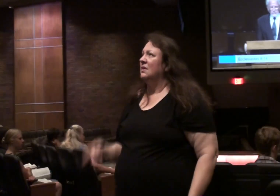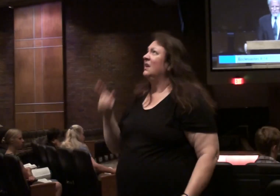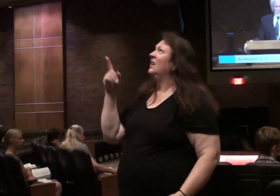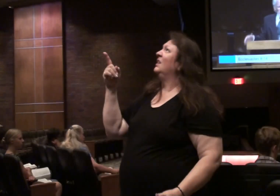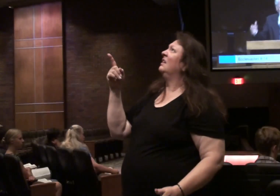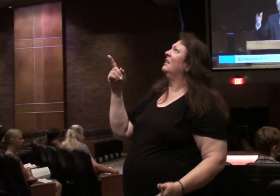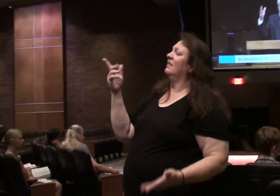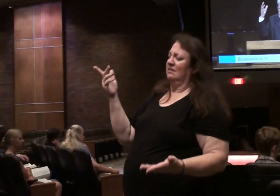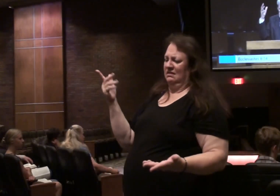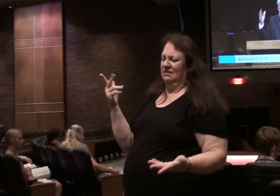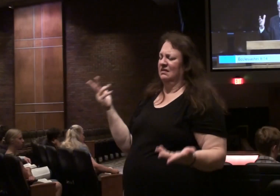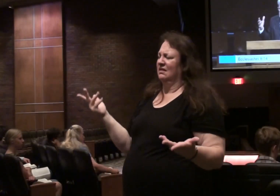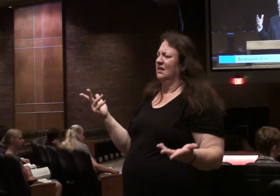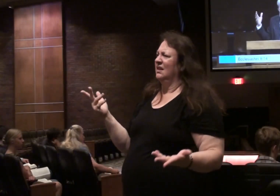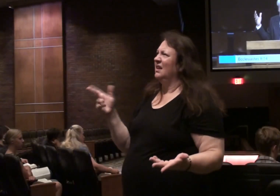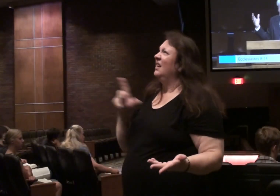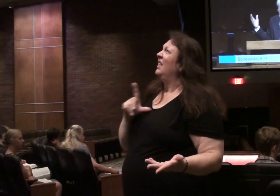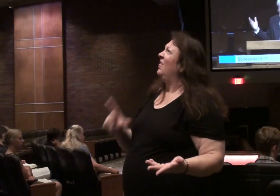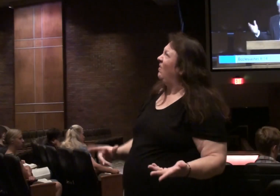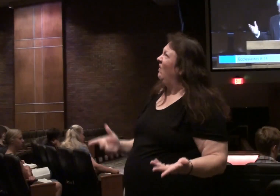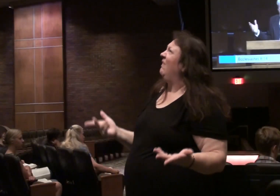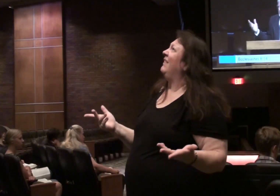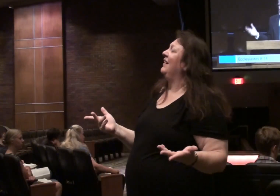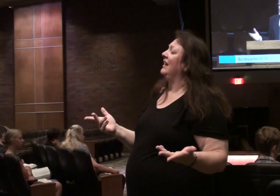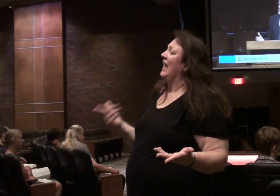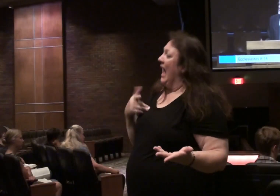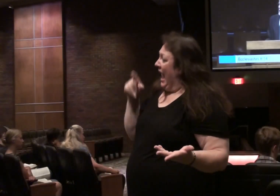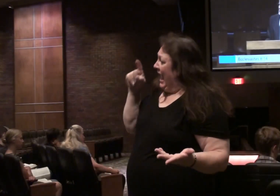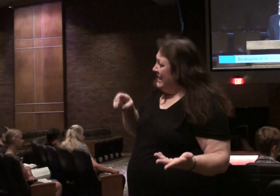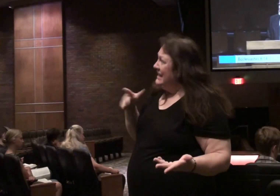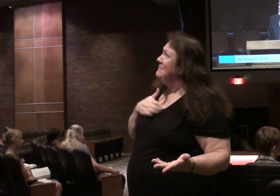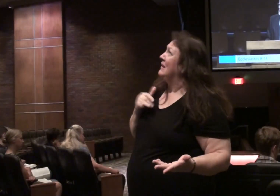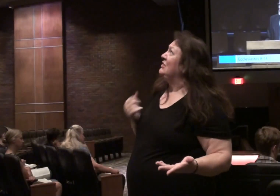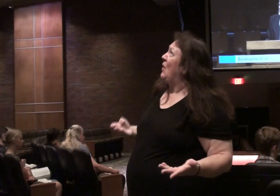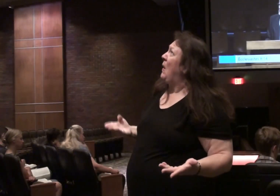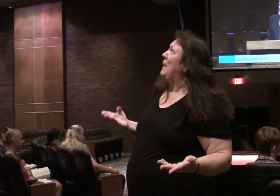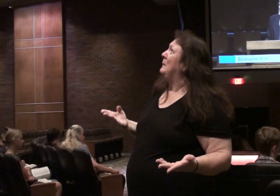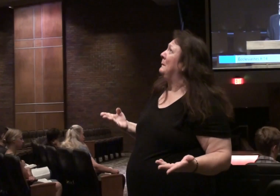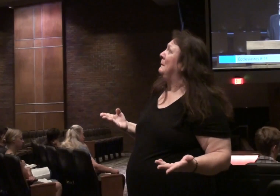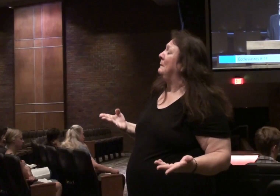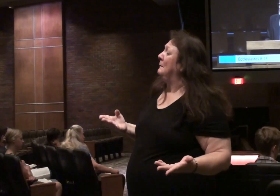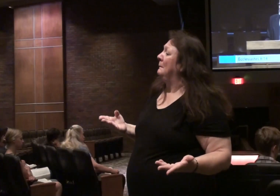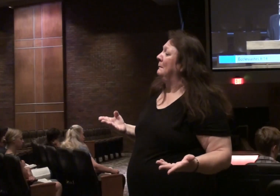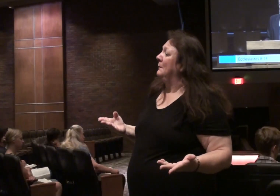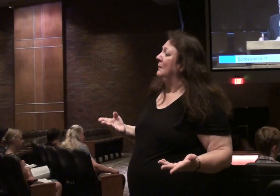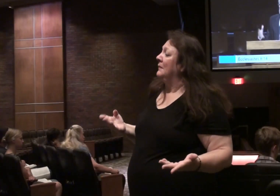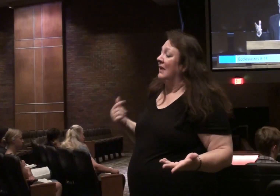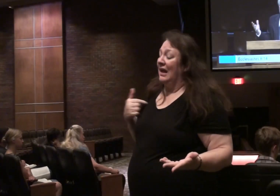You're in this situation, you say, Lord, I need this job.